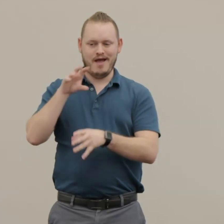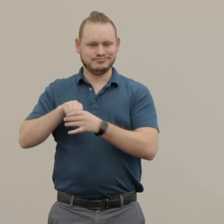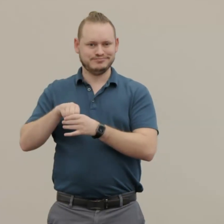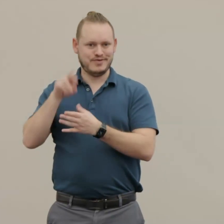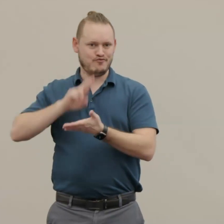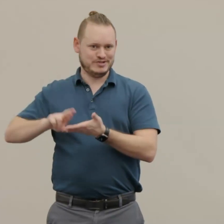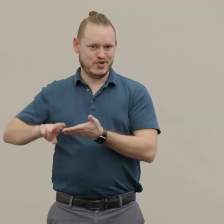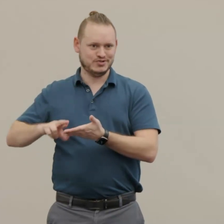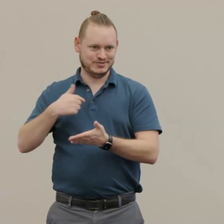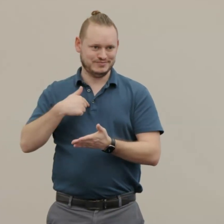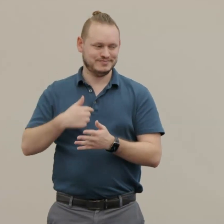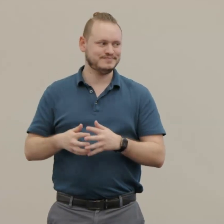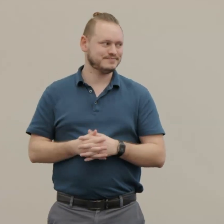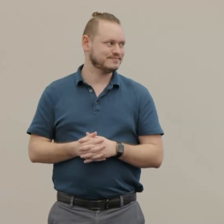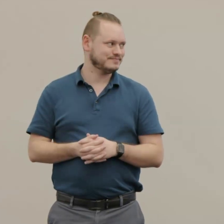research.